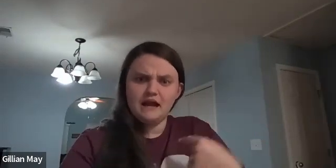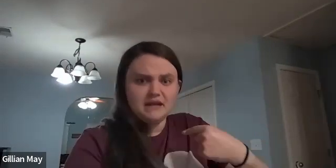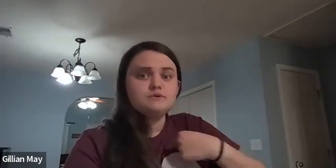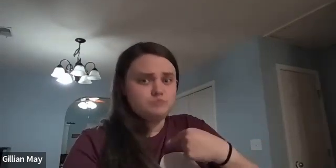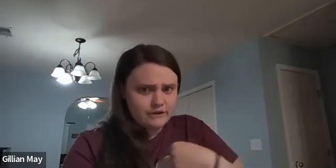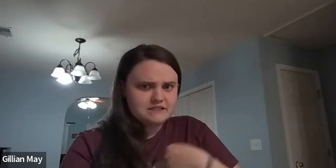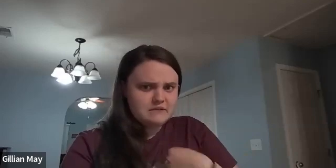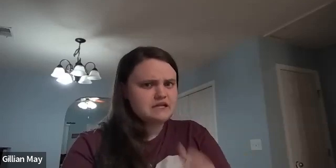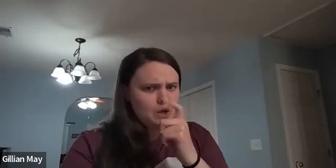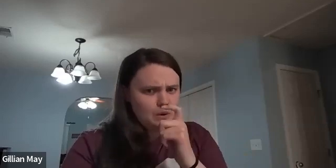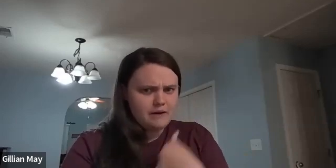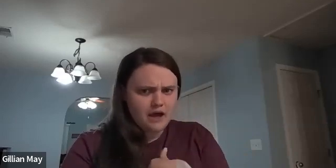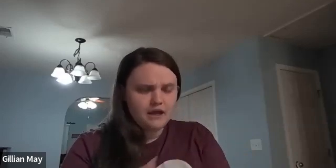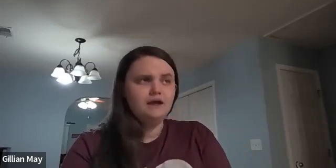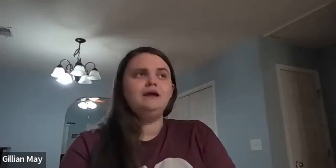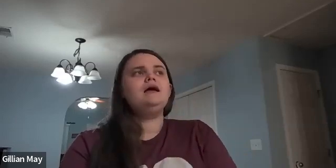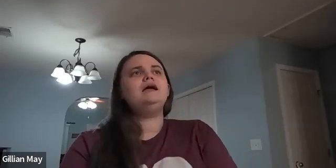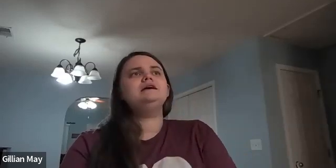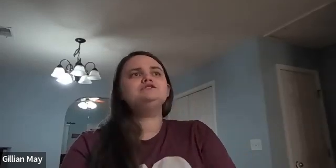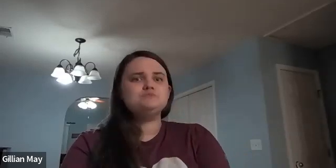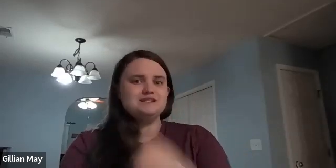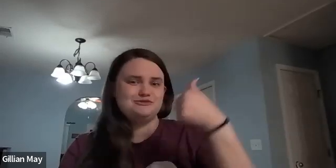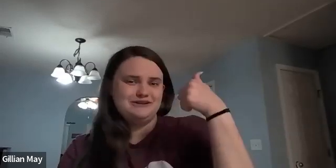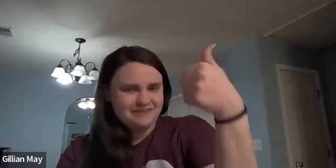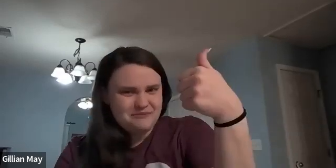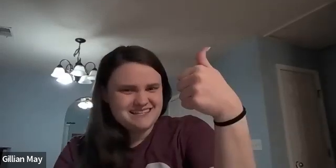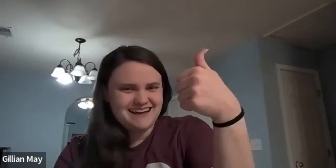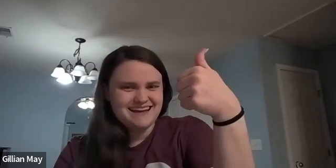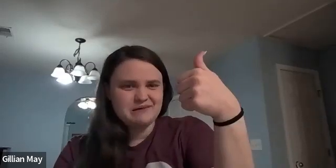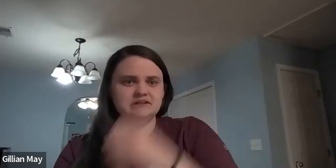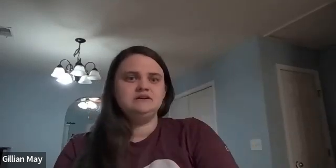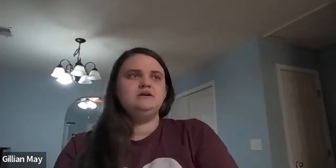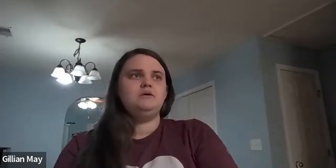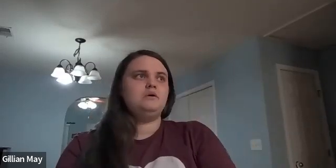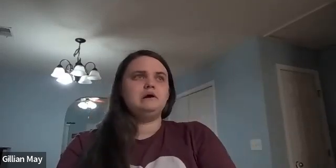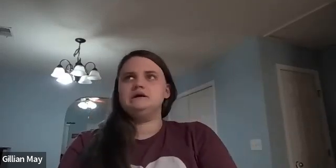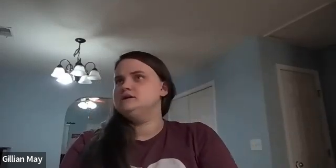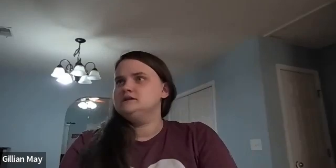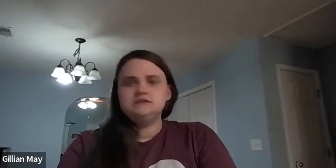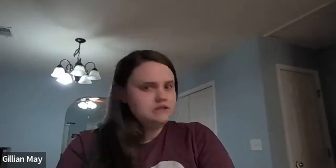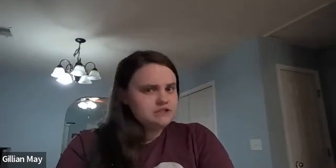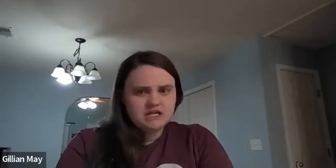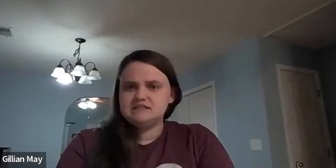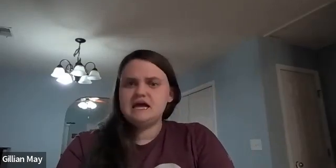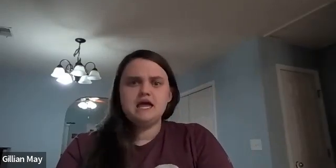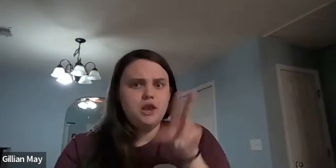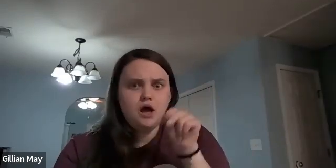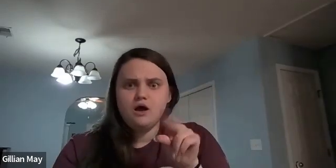mean, I was pointing to me, I was like, who am I? And his response were thumbs up, or shakes his head,